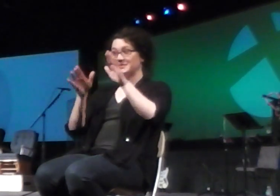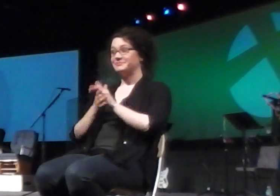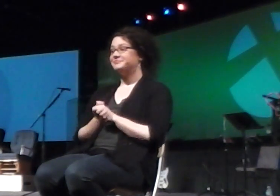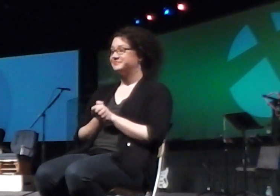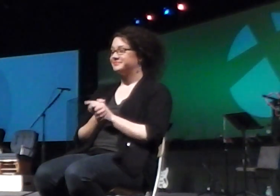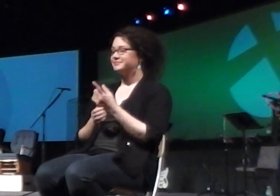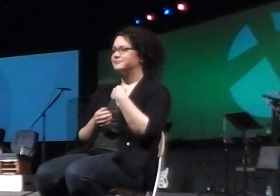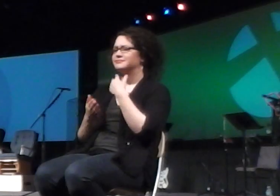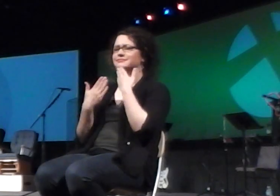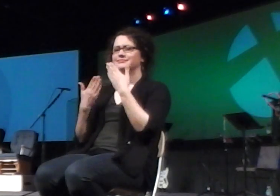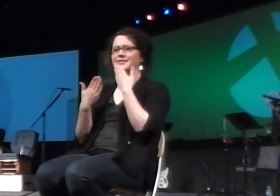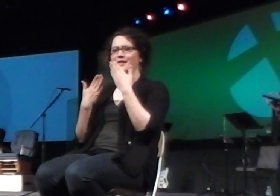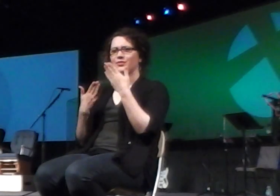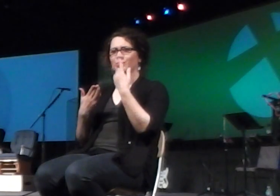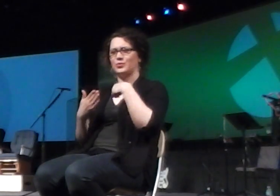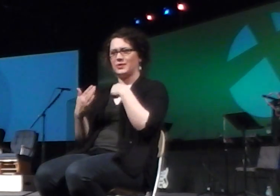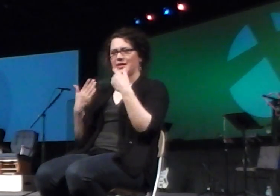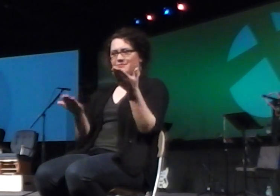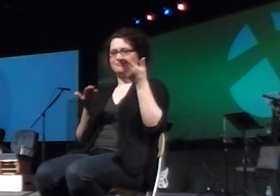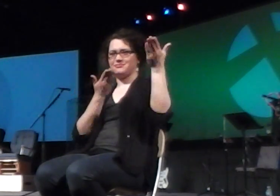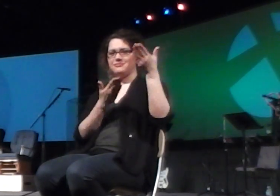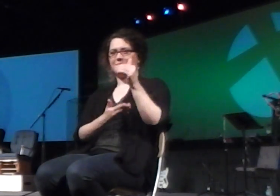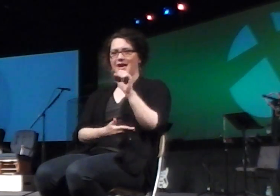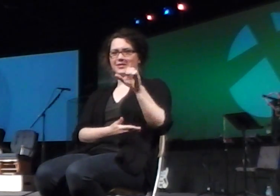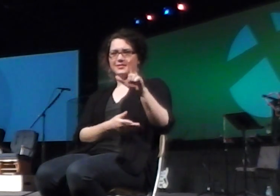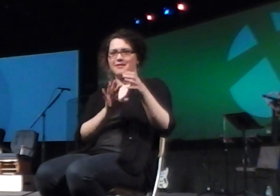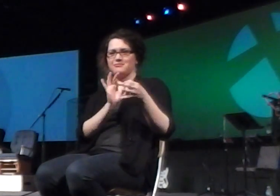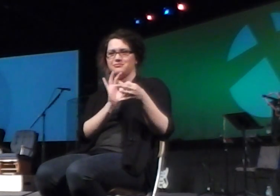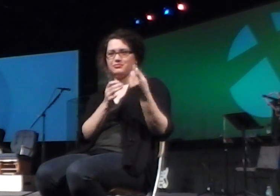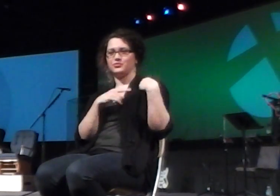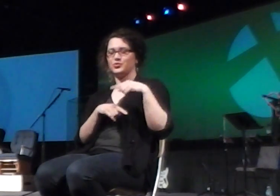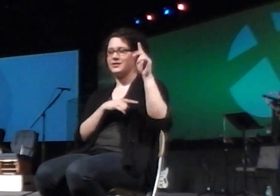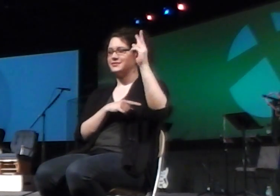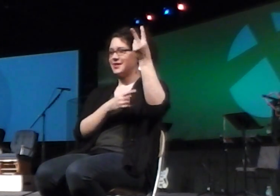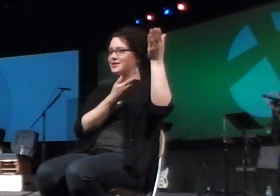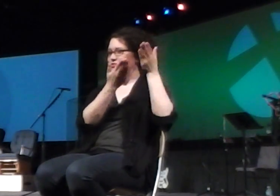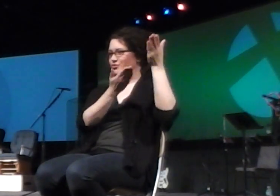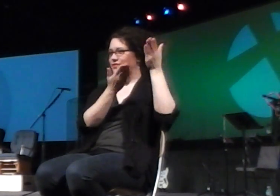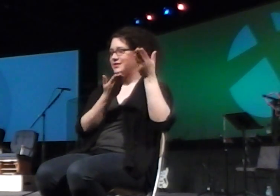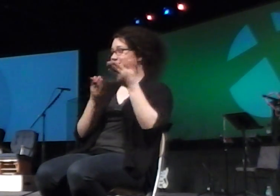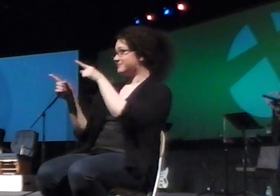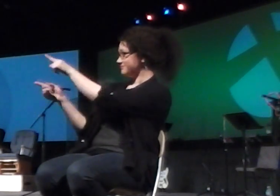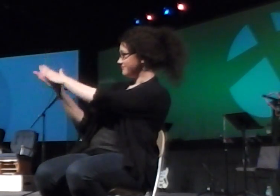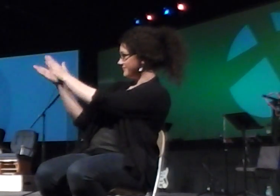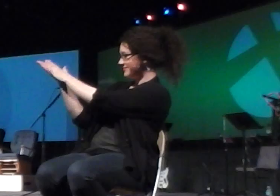Awesome. We are so thankful that we are able to offer ASL at the second service here. And if you,